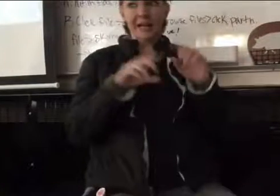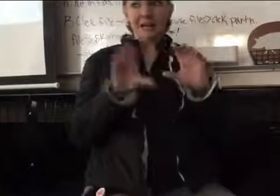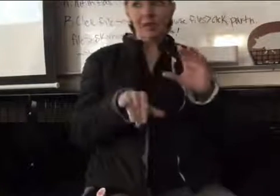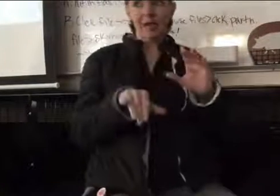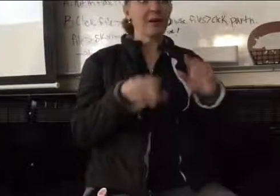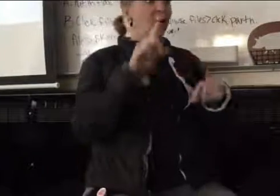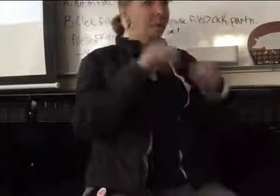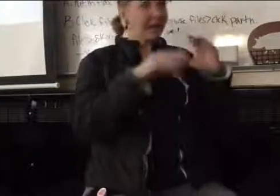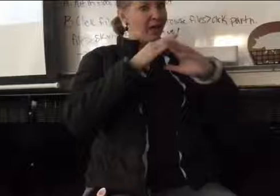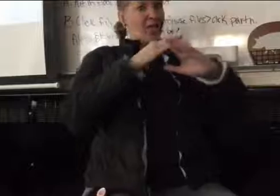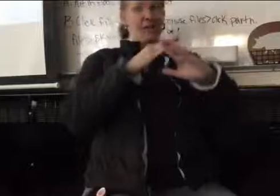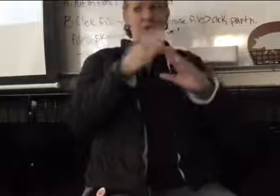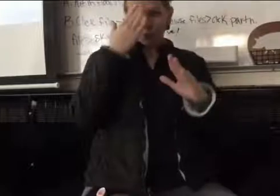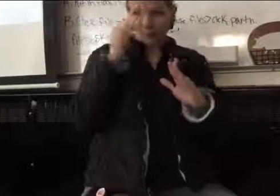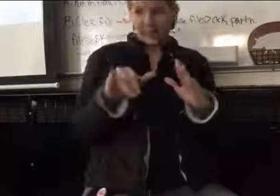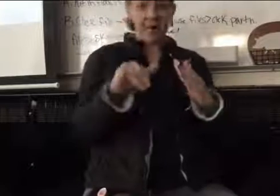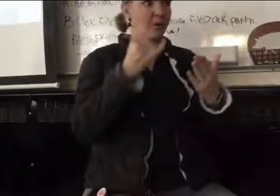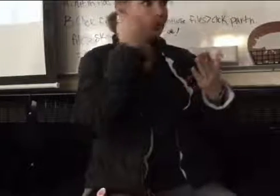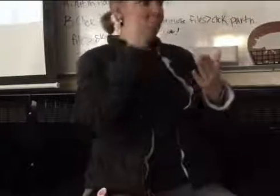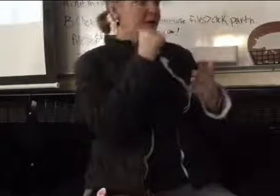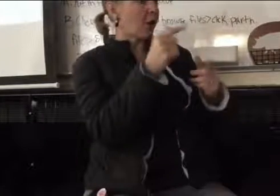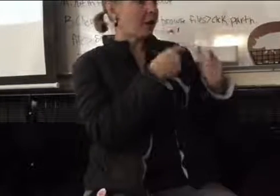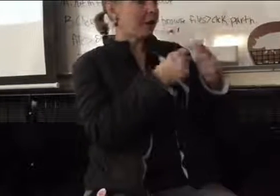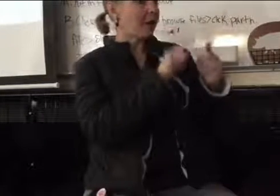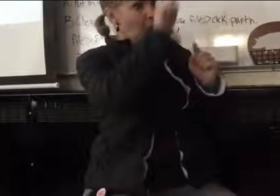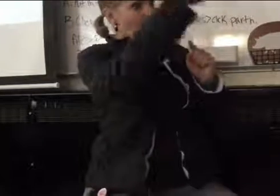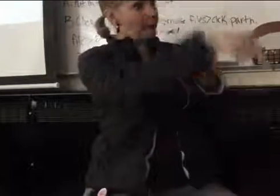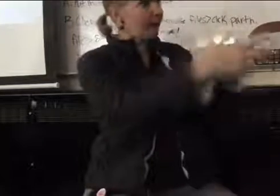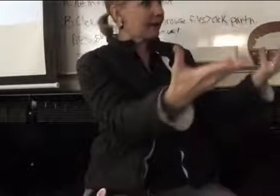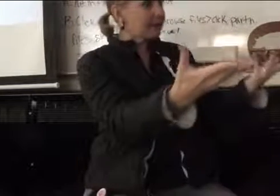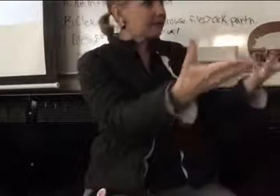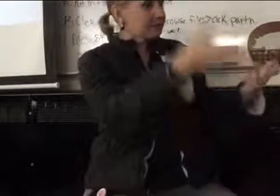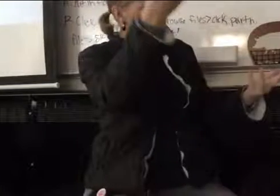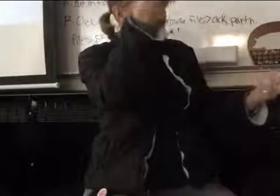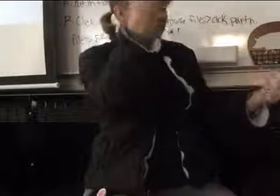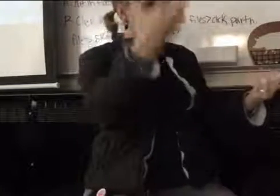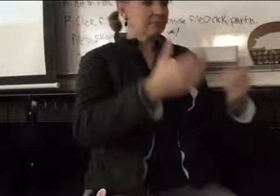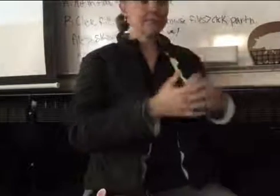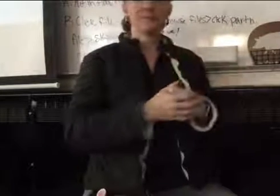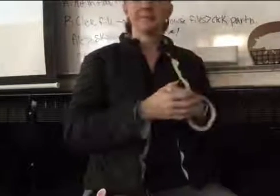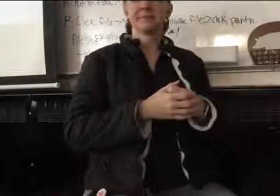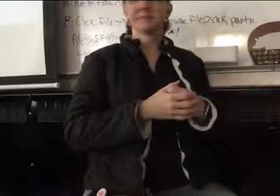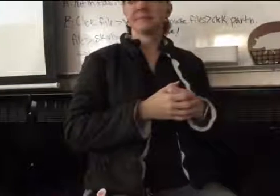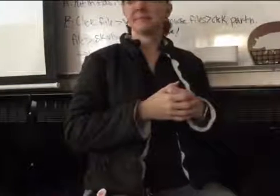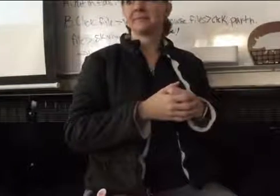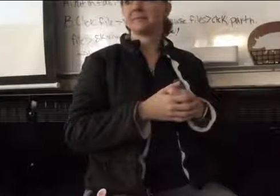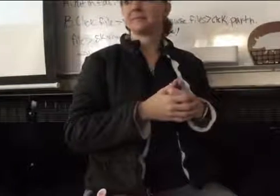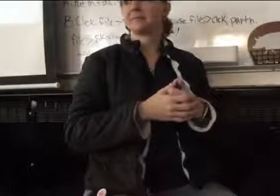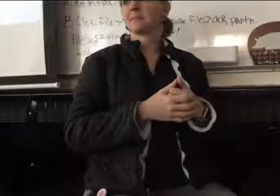them against Shag. You know that. Well, if we don't, they go on by and over the hill and the whole flank caves in.